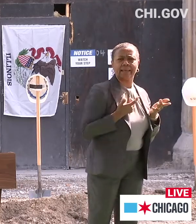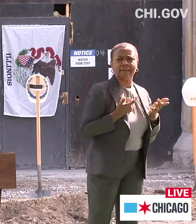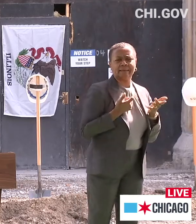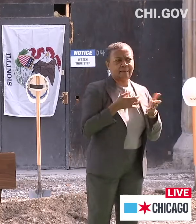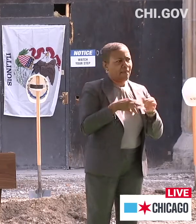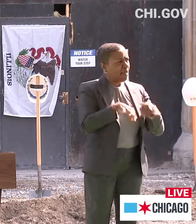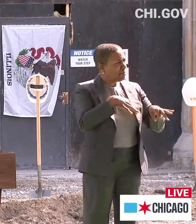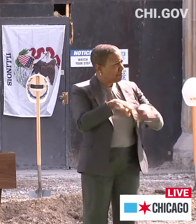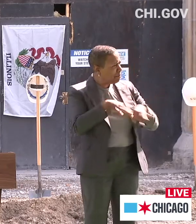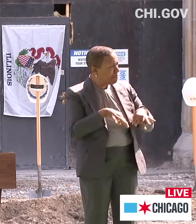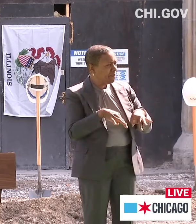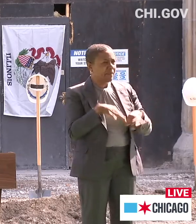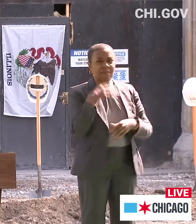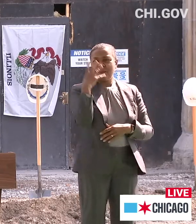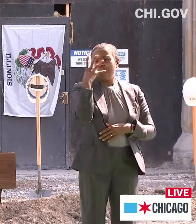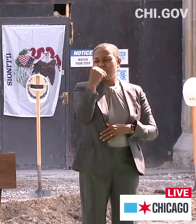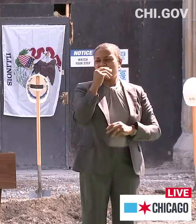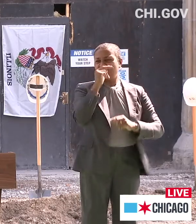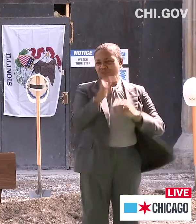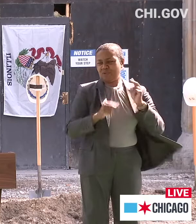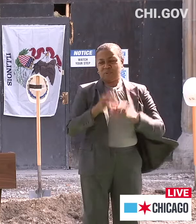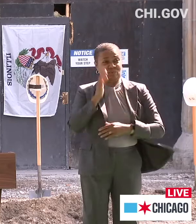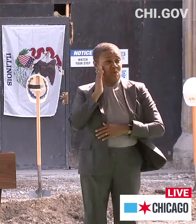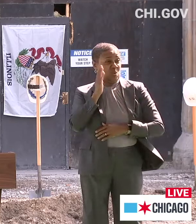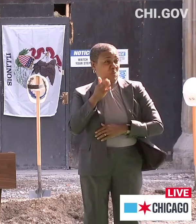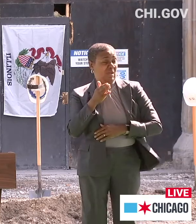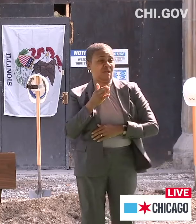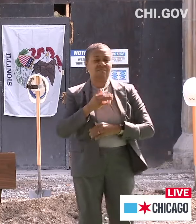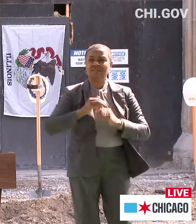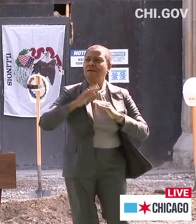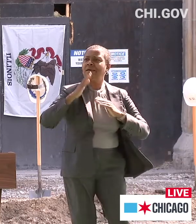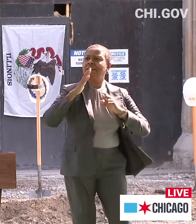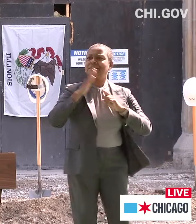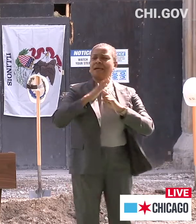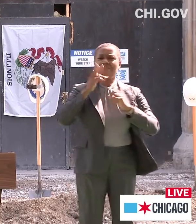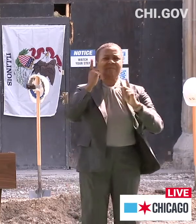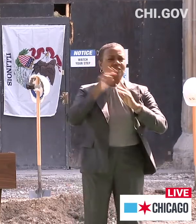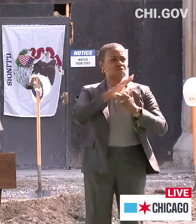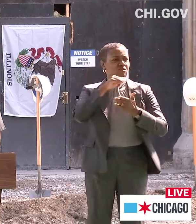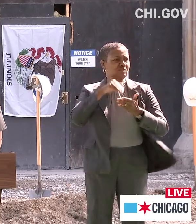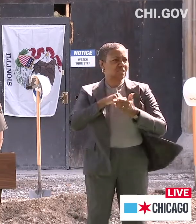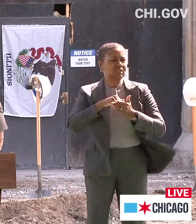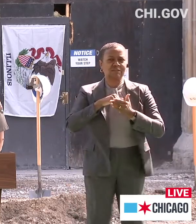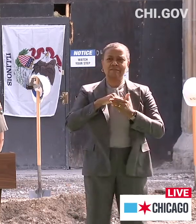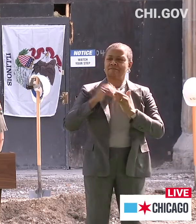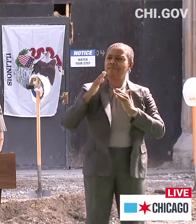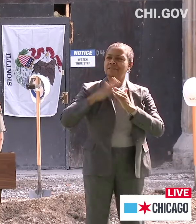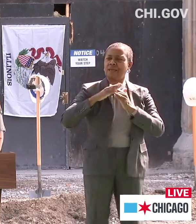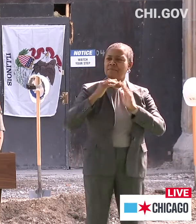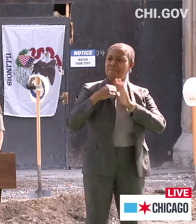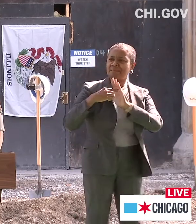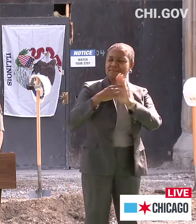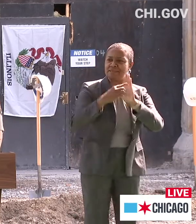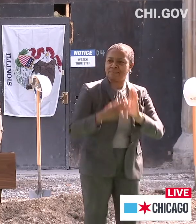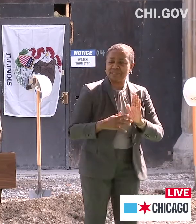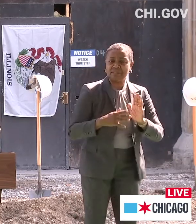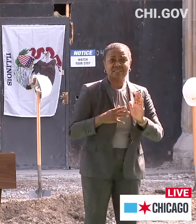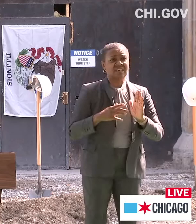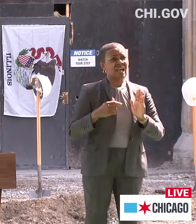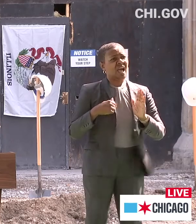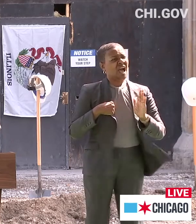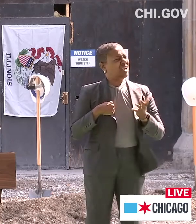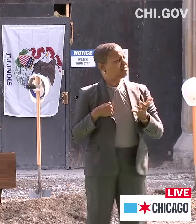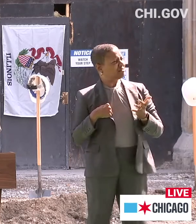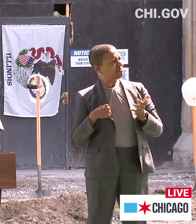And you know, it was going to be this beautiful building with a world-class visitor center and state-of-the-art exhibits. And frankly, it was a little